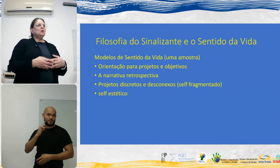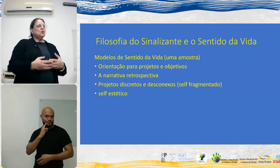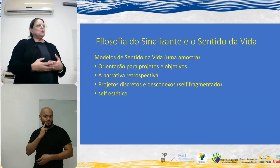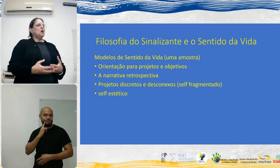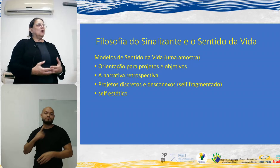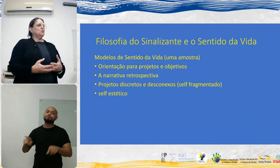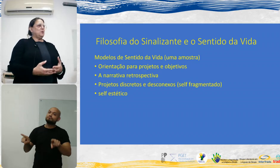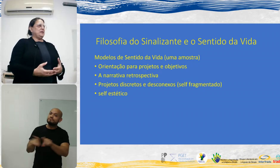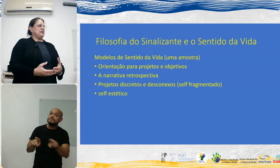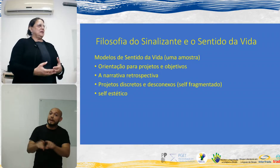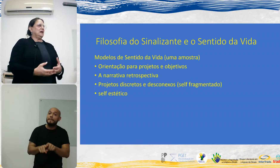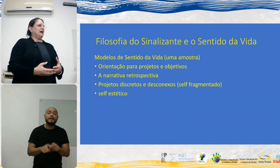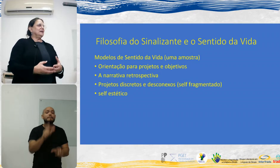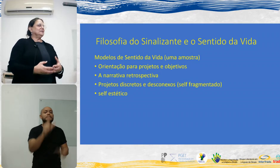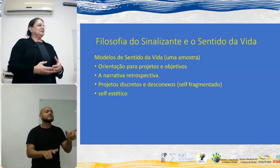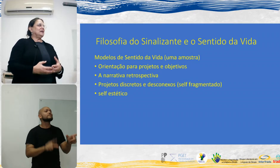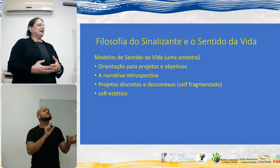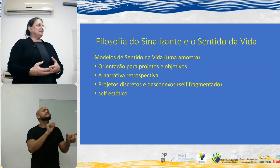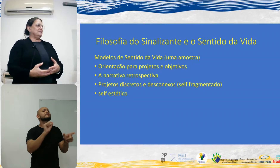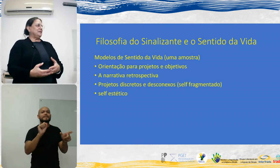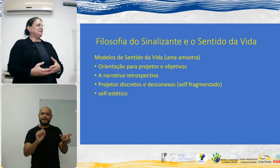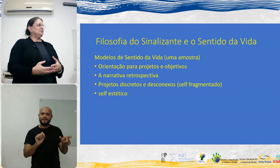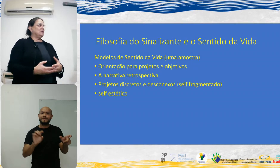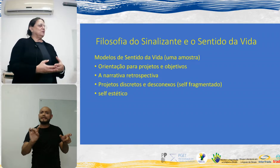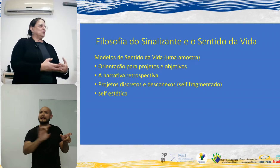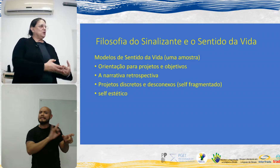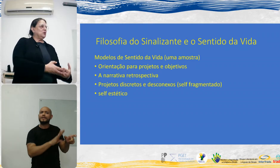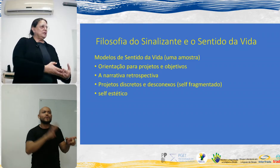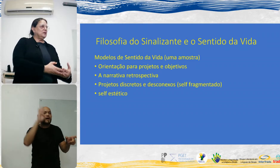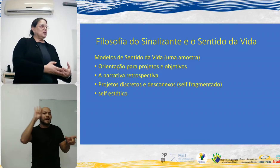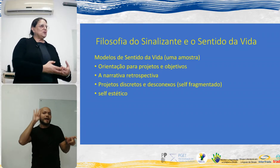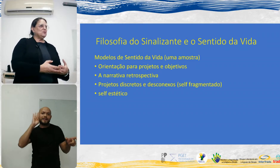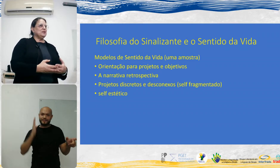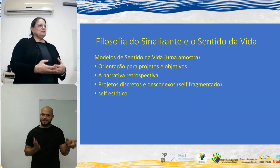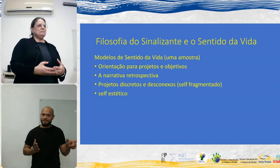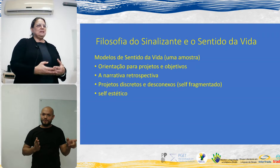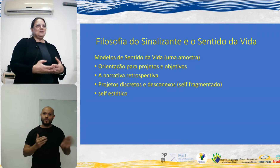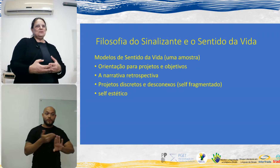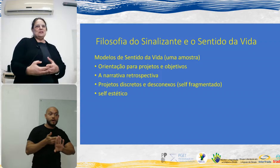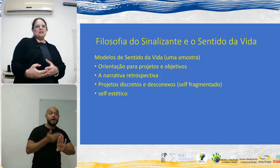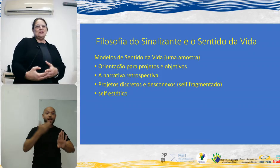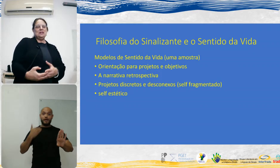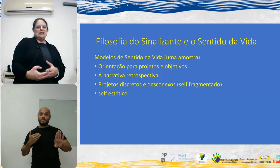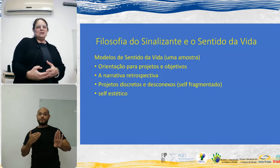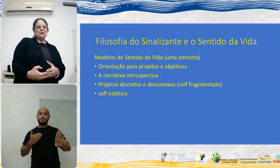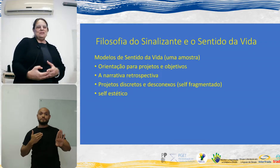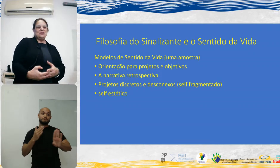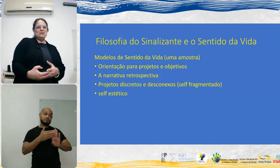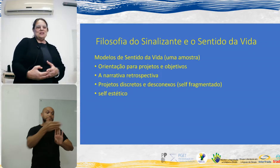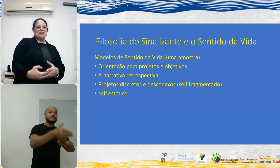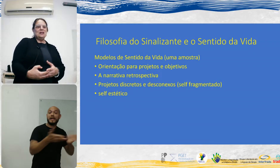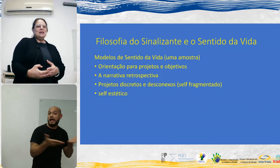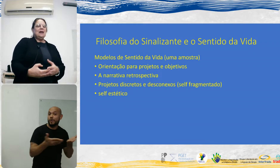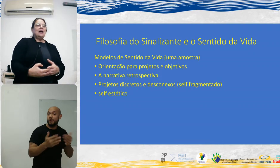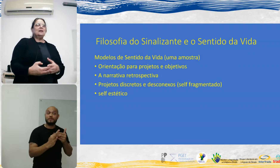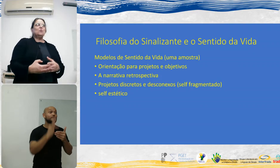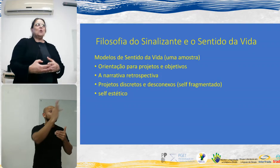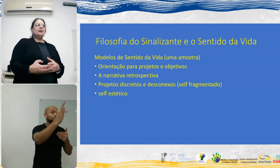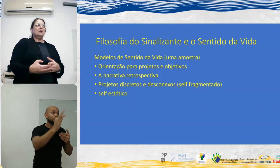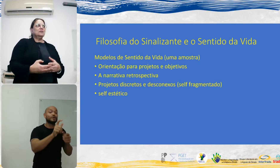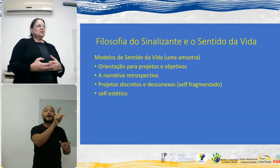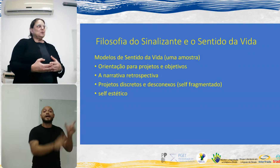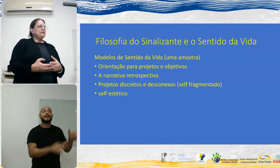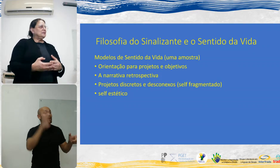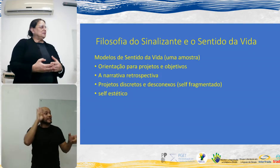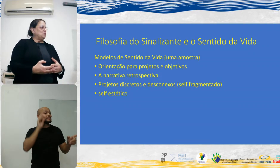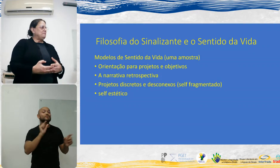of who are we as academics, whether we're early in our career, mid-career, later in the career, and what